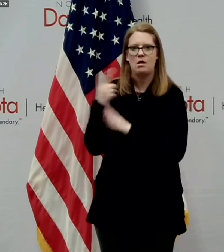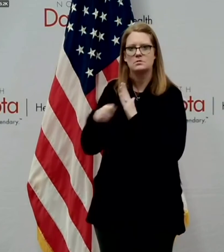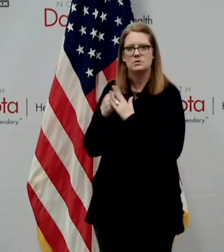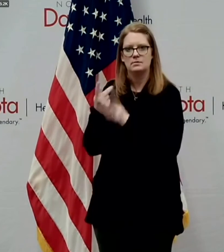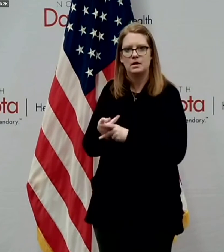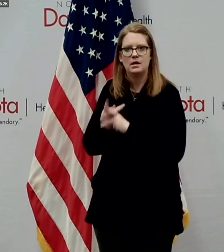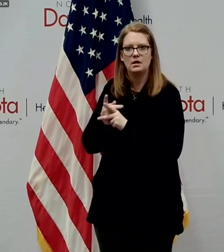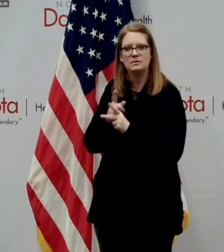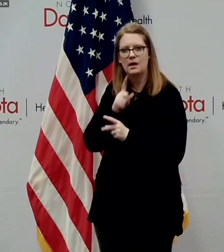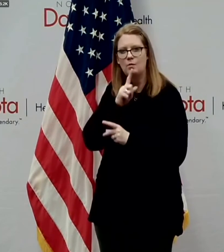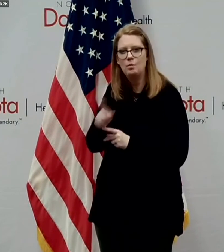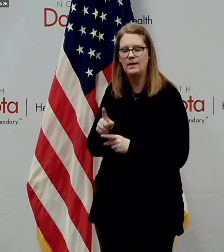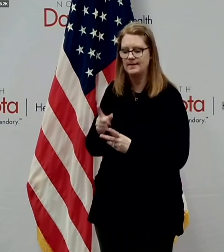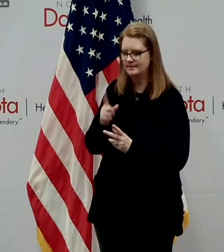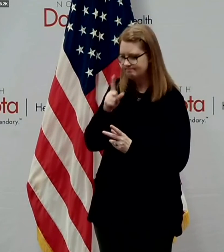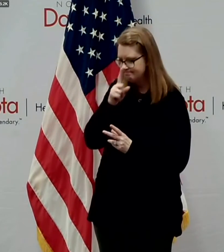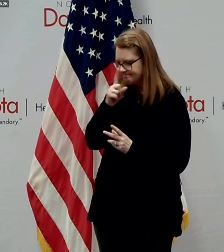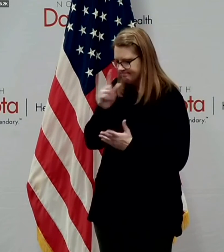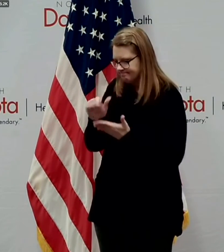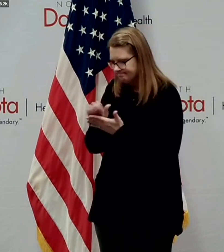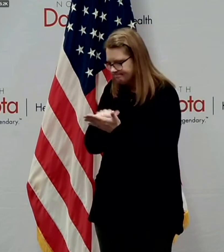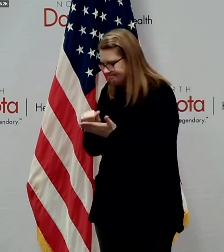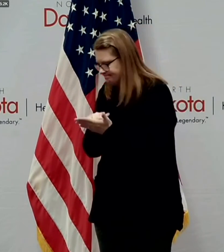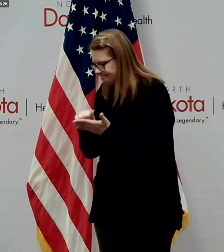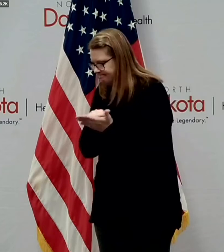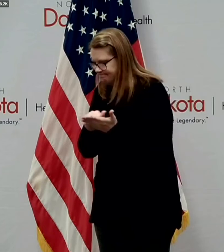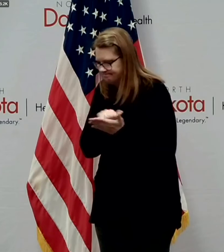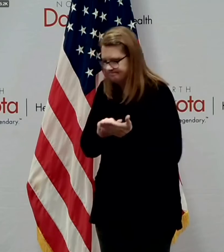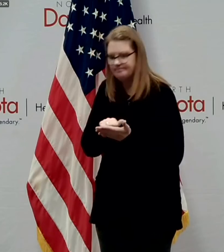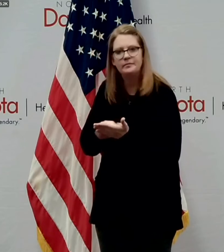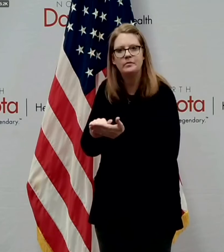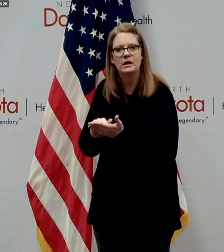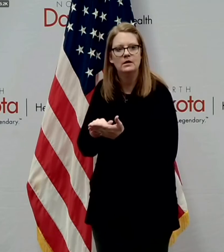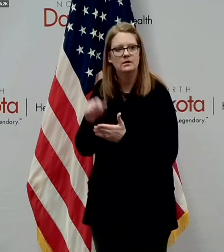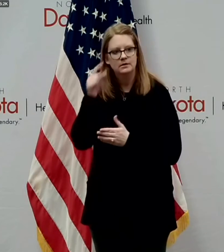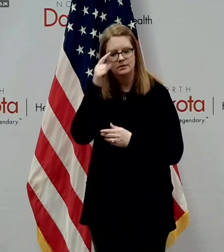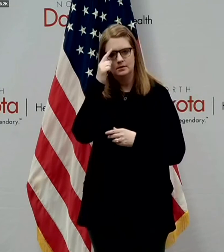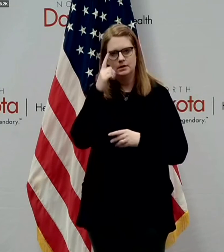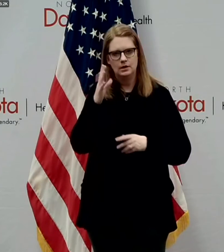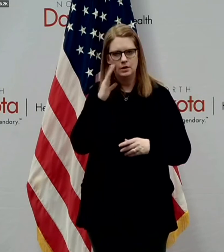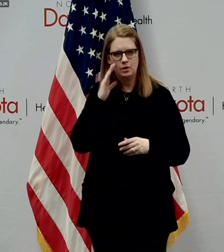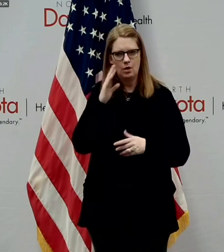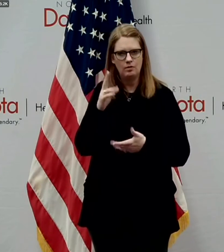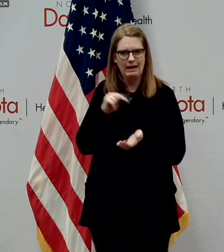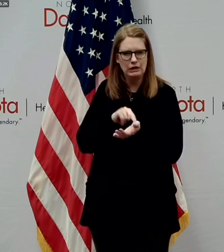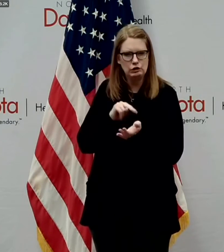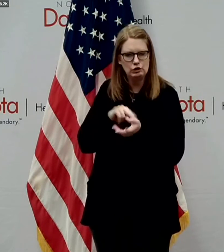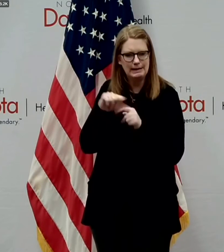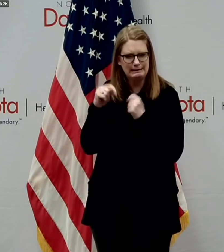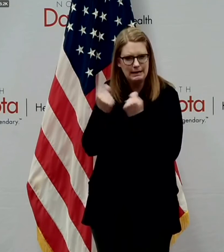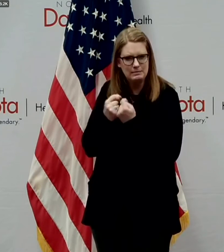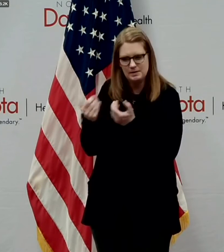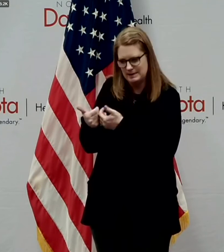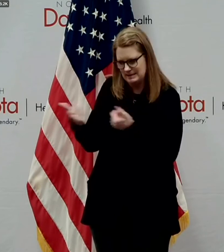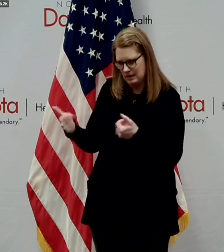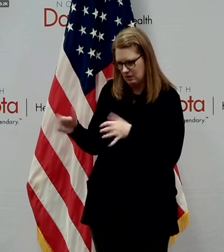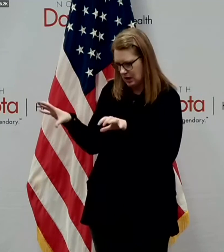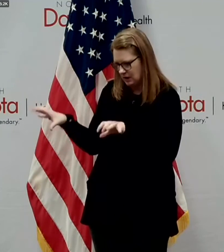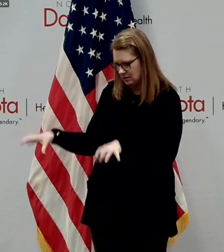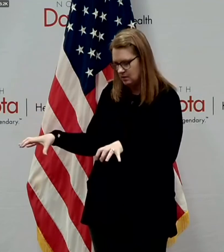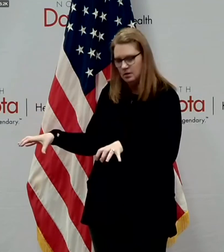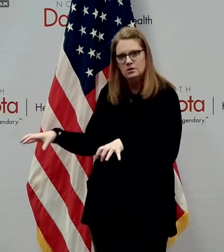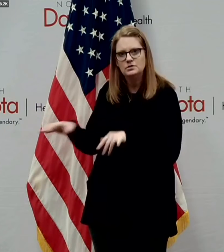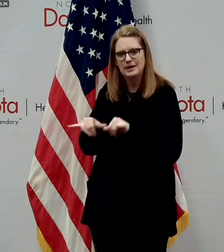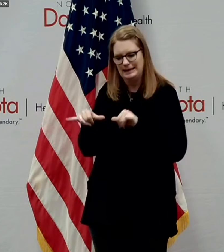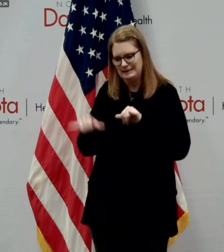that there aren't people that would travel across. So nursing teams have been segregated into different teams. And I